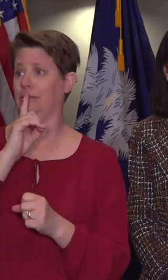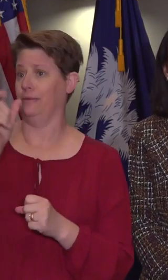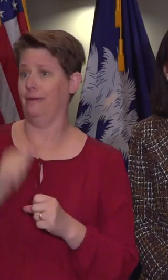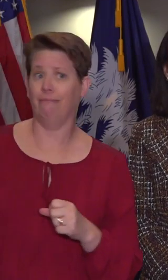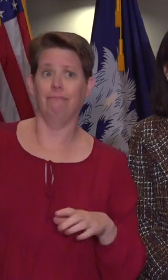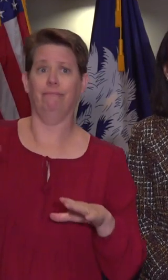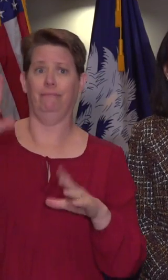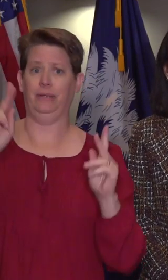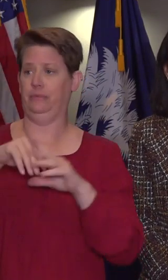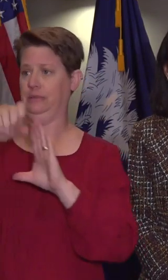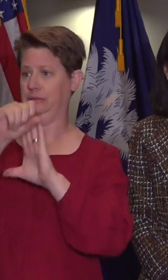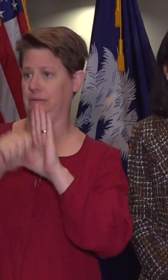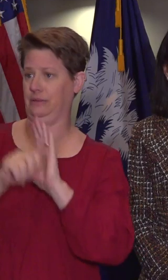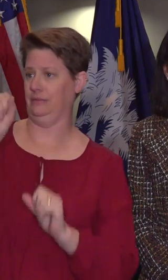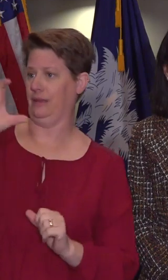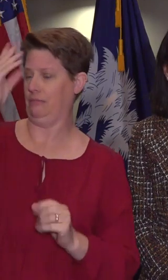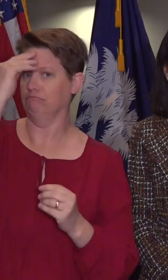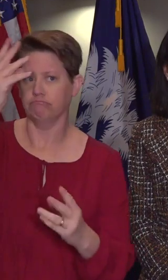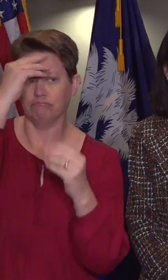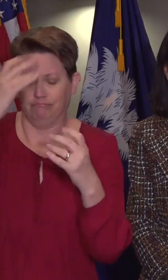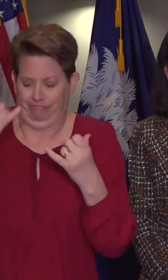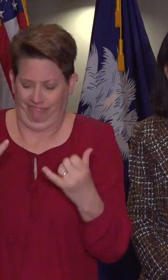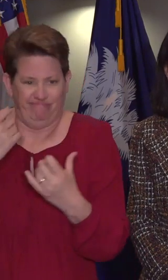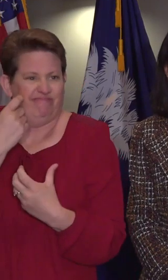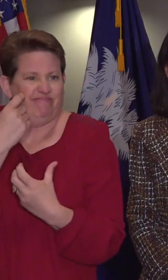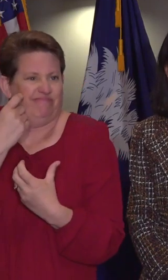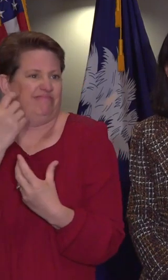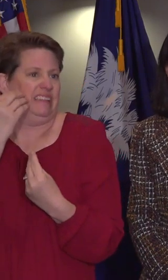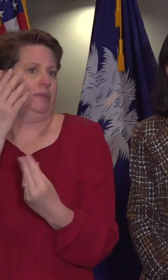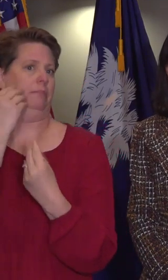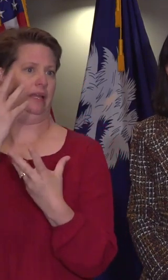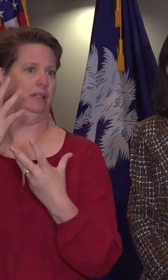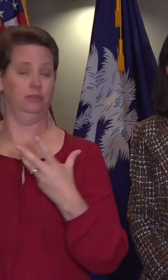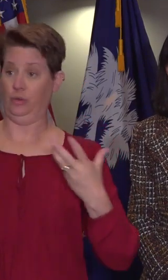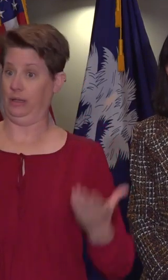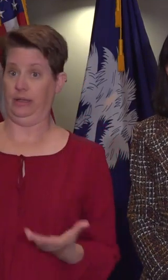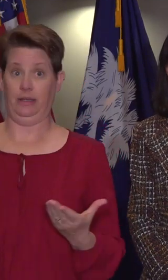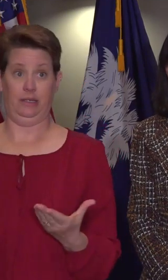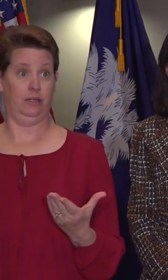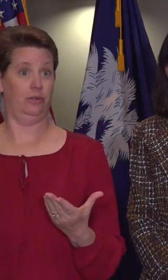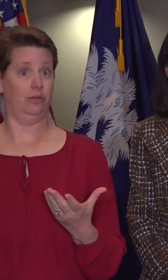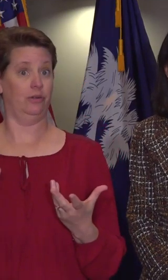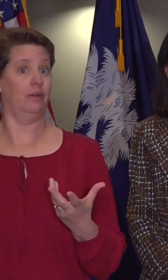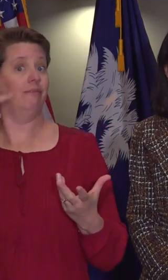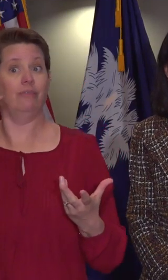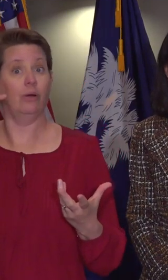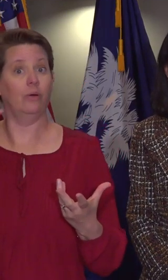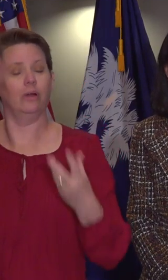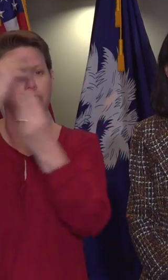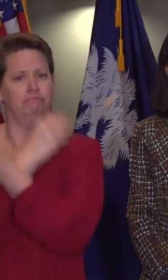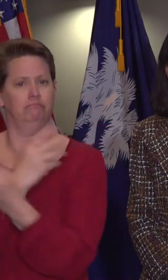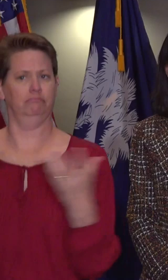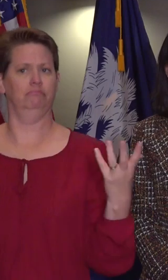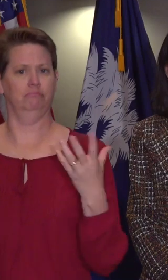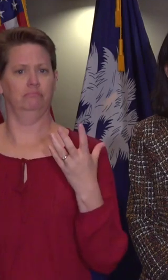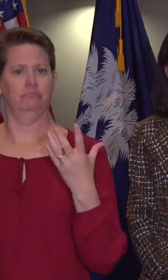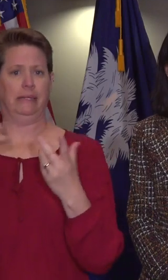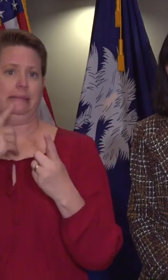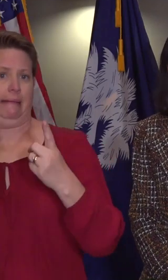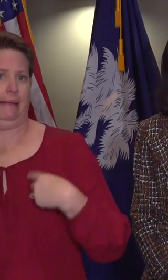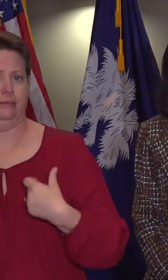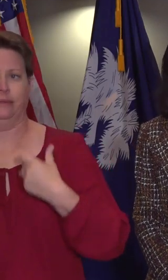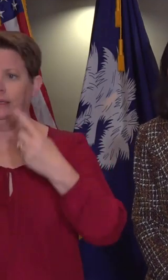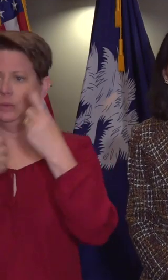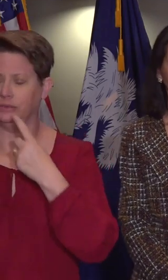in the state is kept up to date with the latest information. Here we are to give you some information and answer